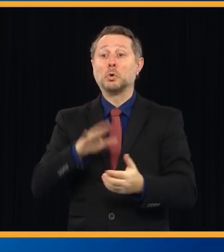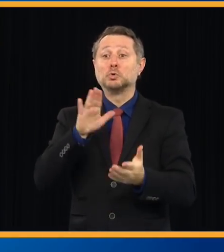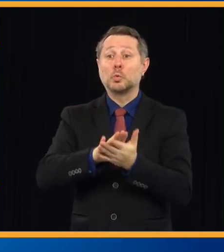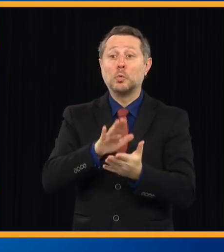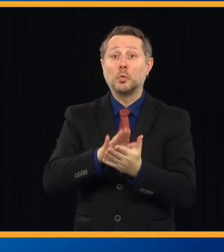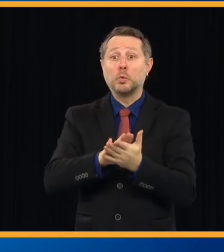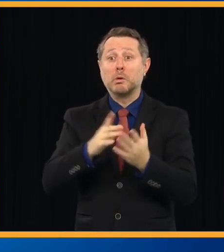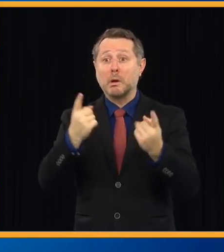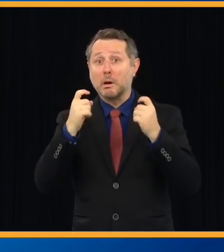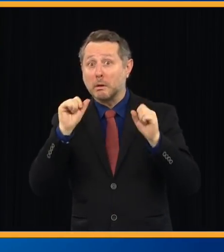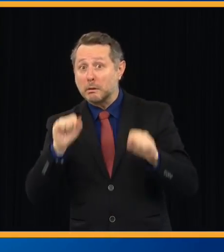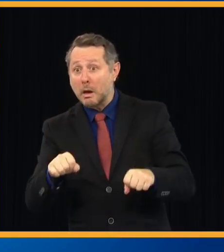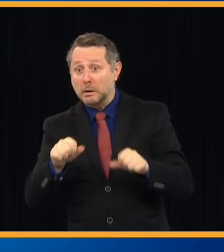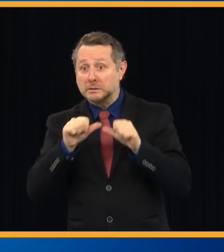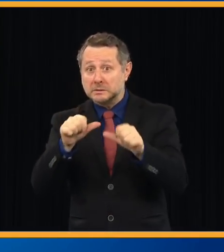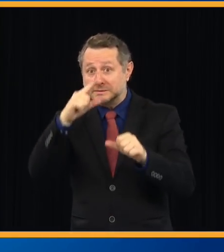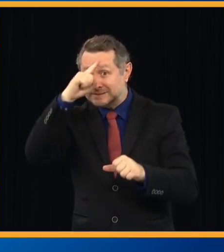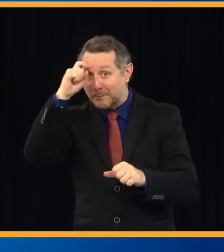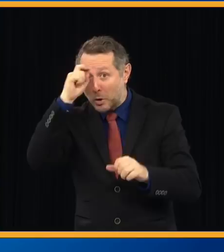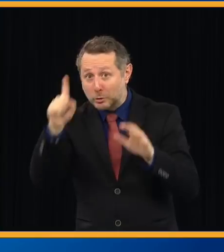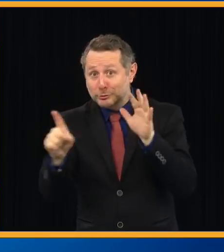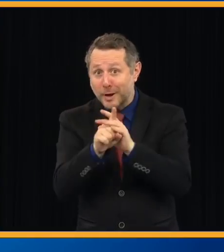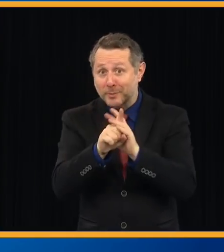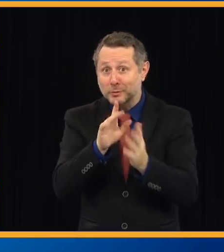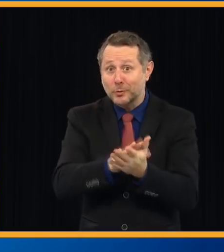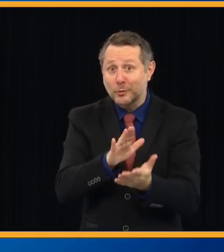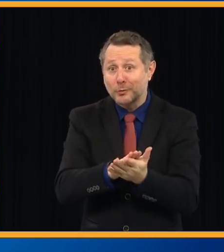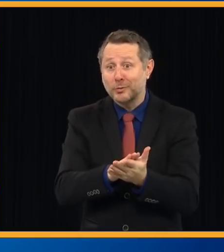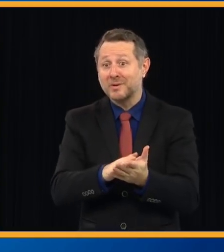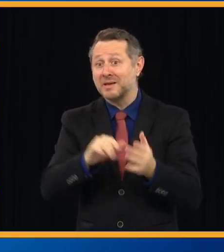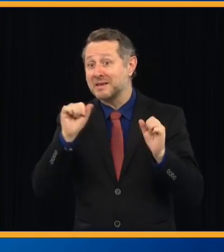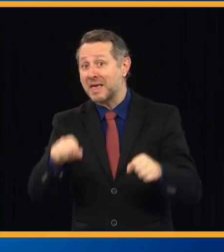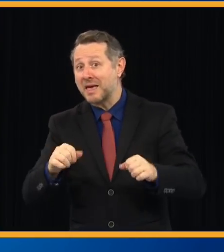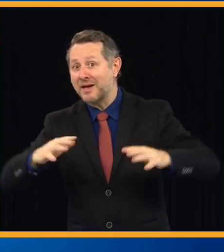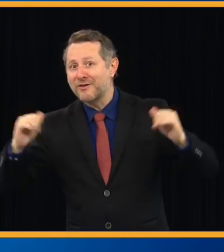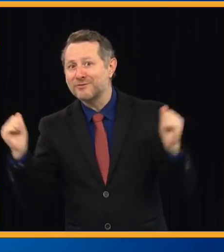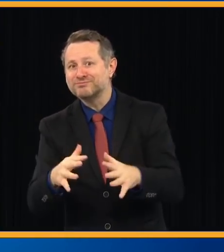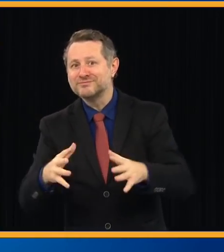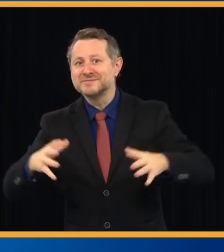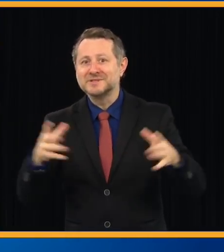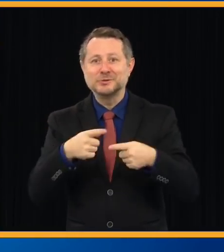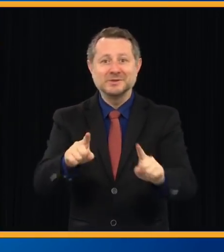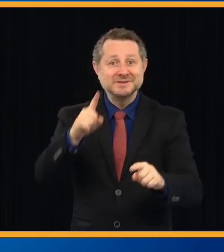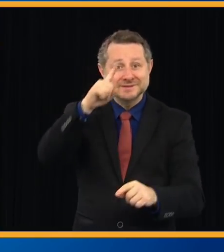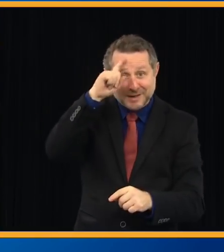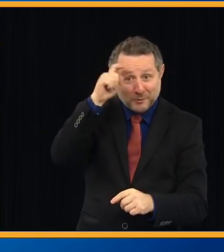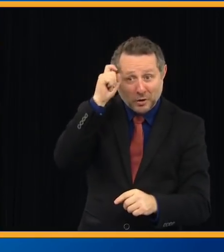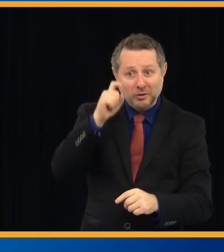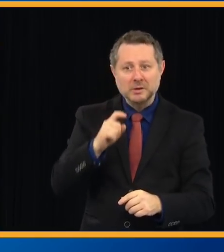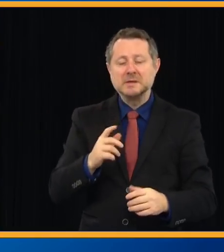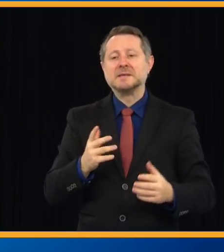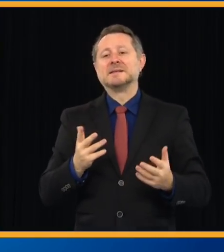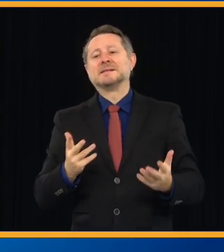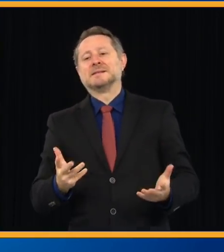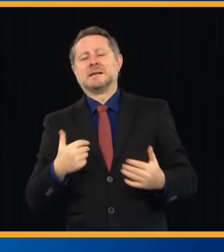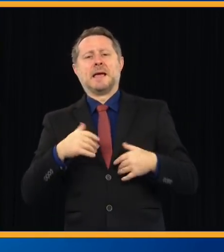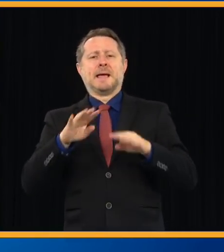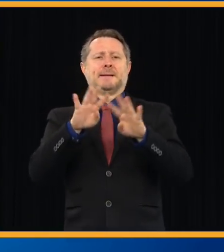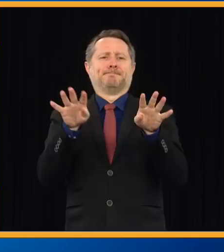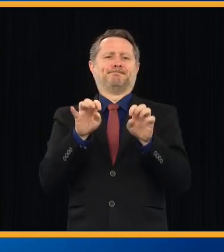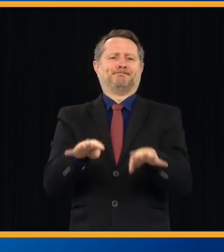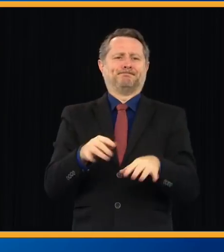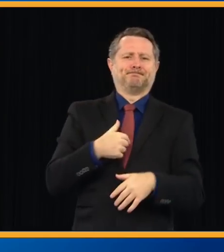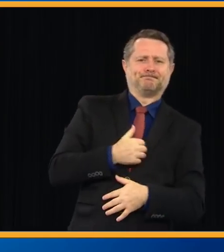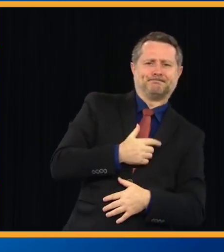school and whether we'll have attendance in schools for summer school. That decision will be made by the